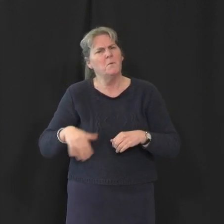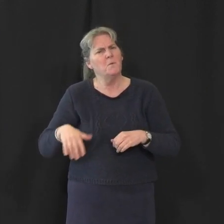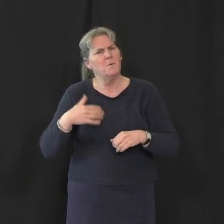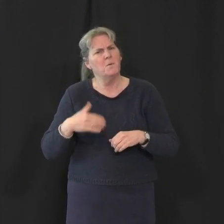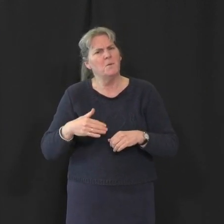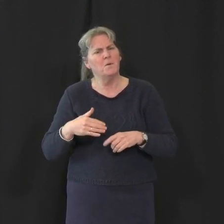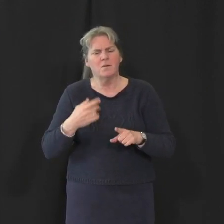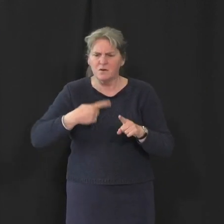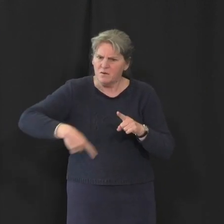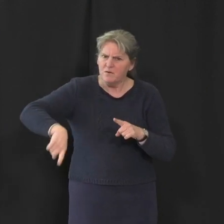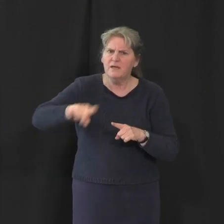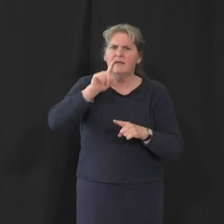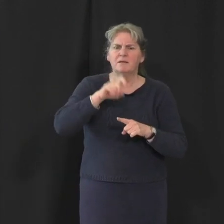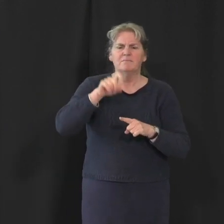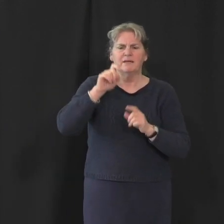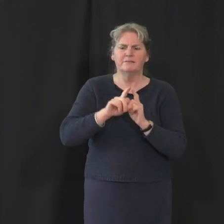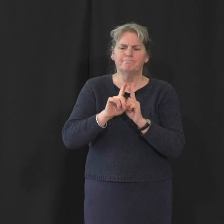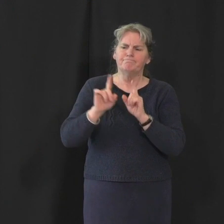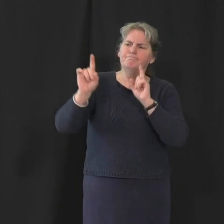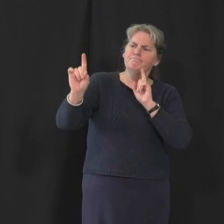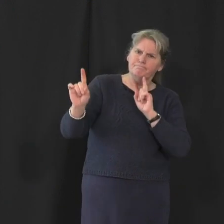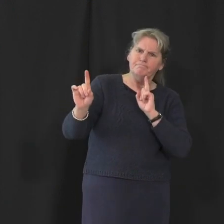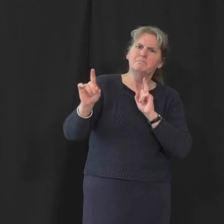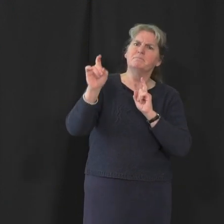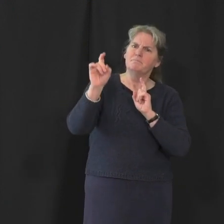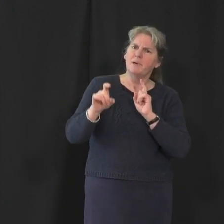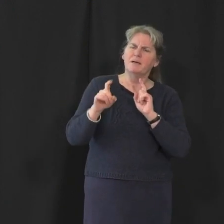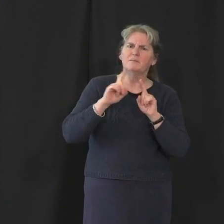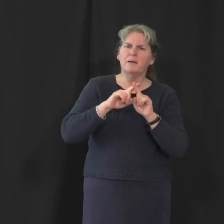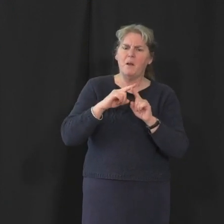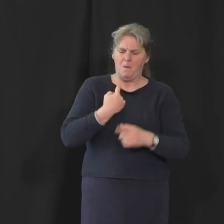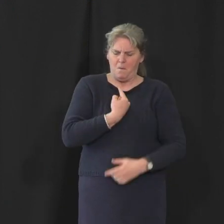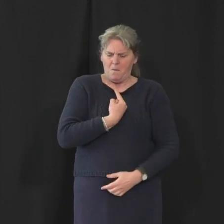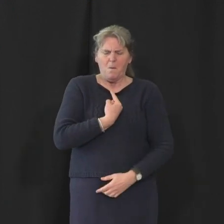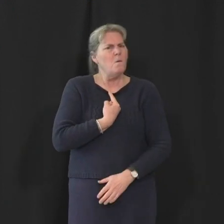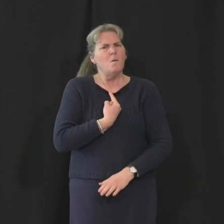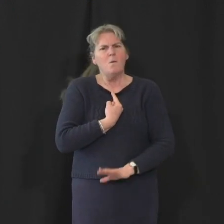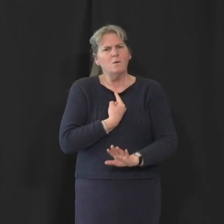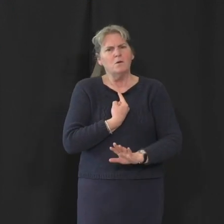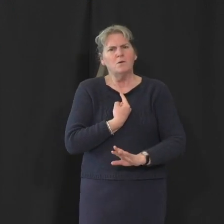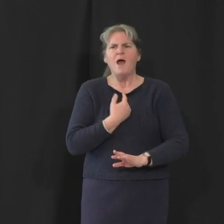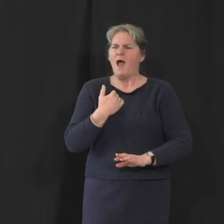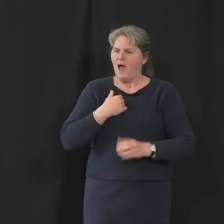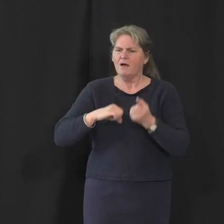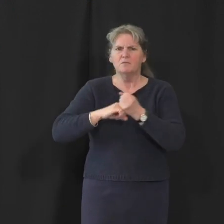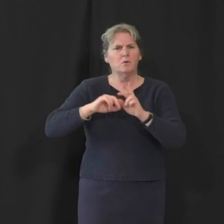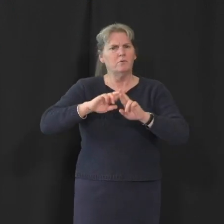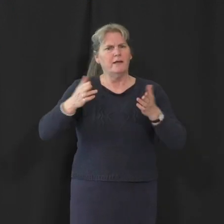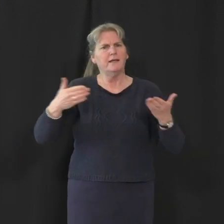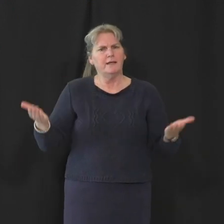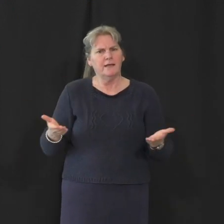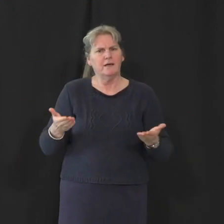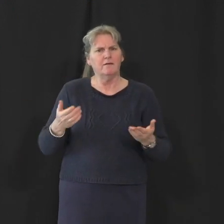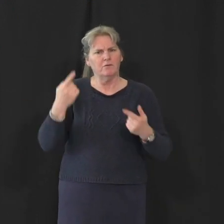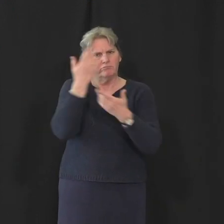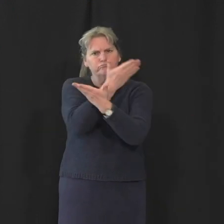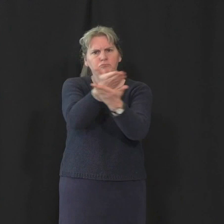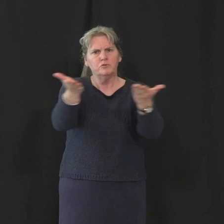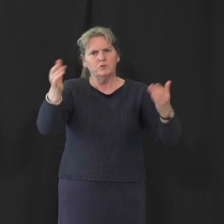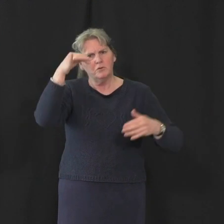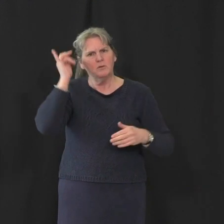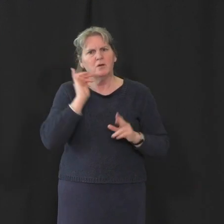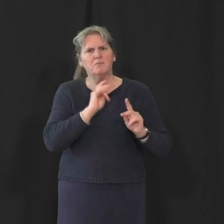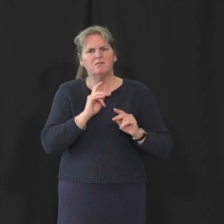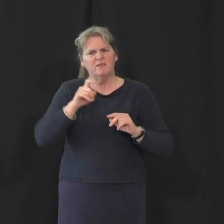we need to keep a safe distance from one another, you're not alone. Support is available for Yukoners during these hard